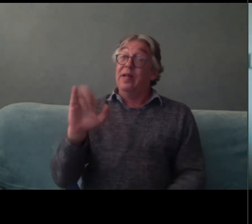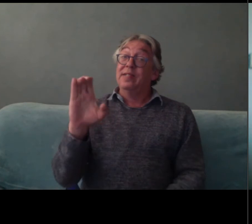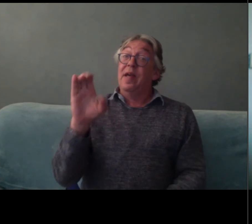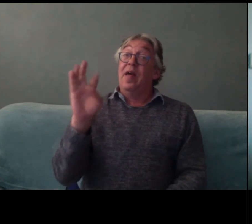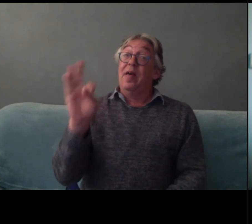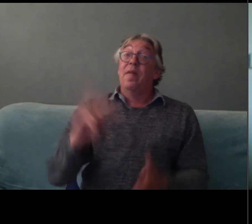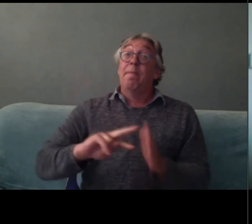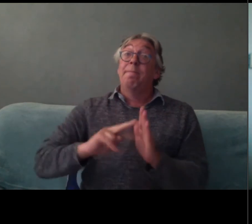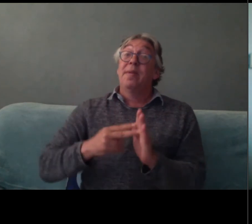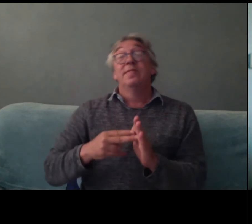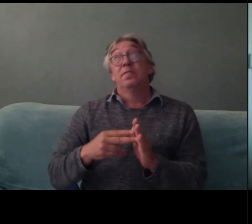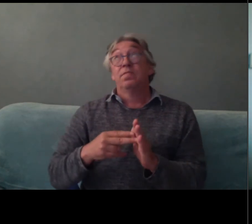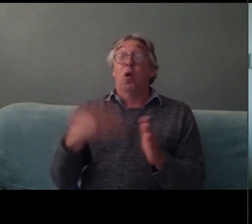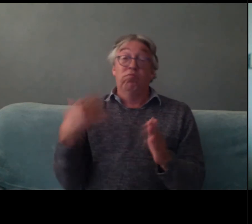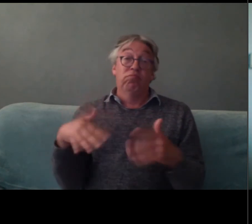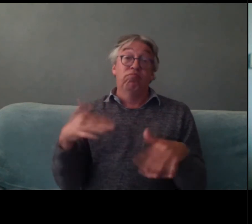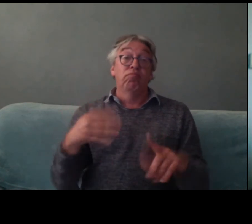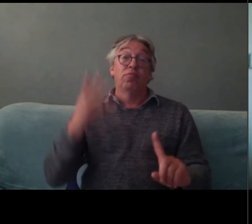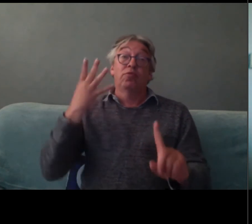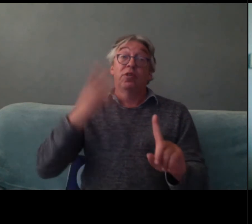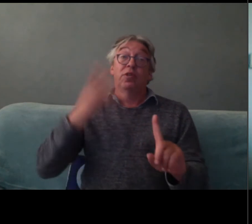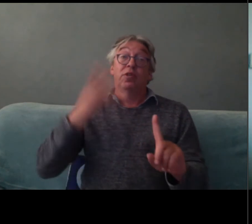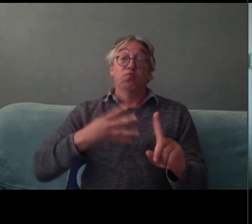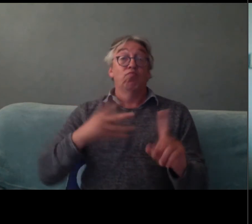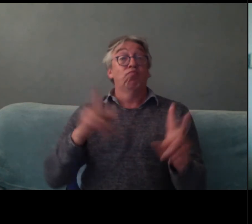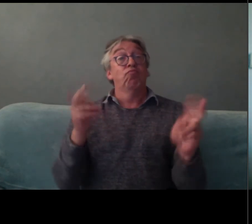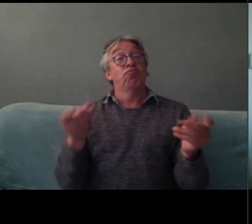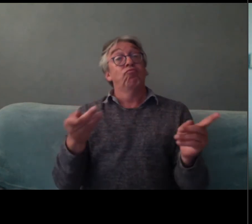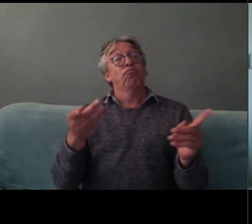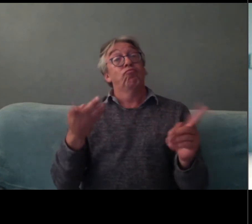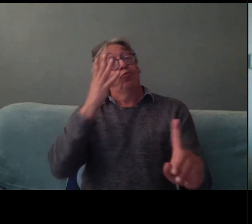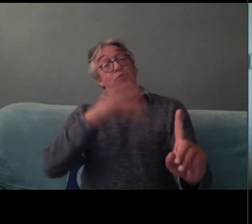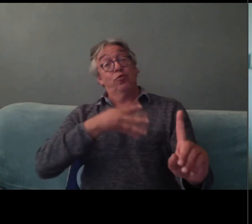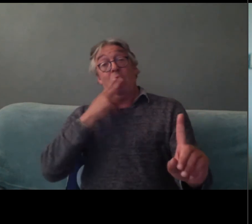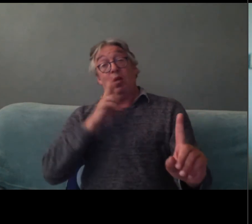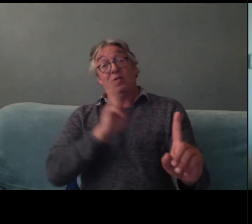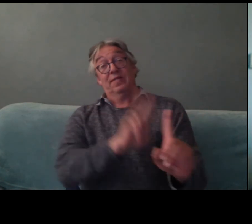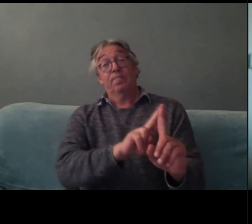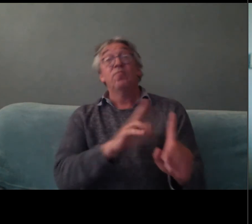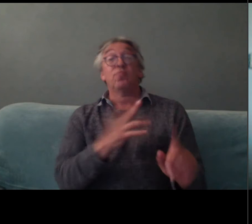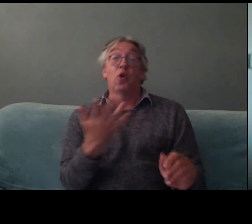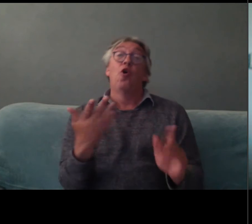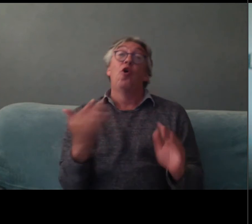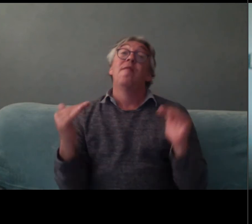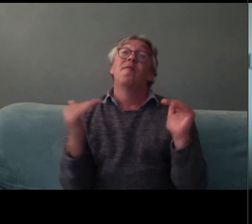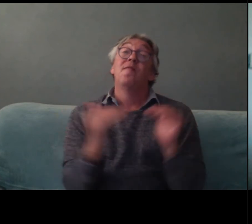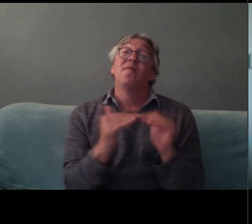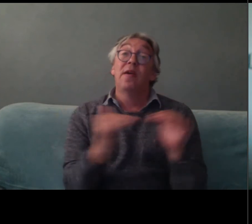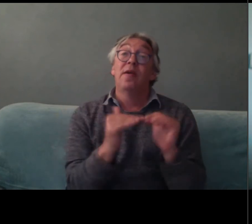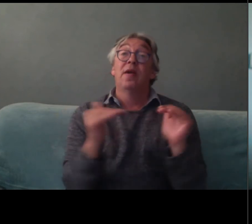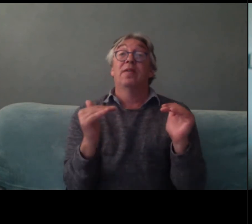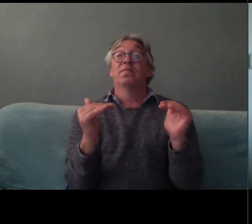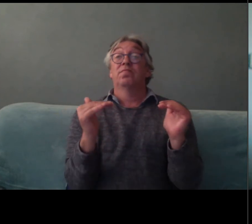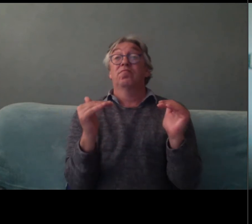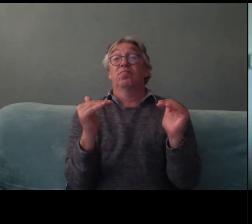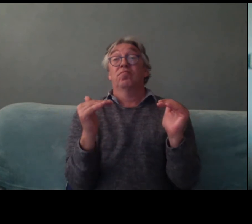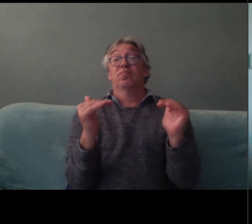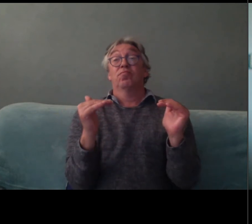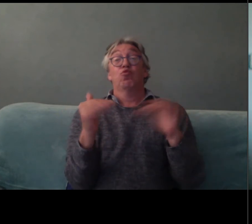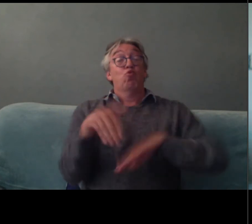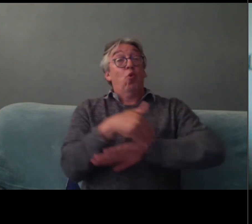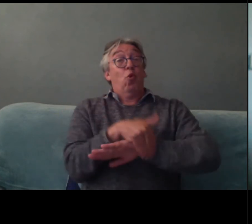objectivity, fairness, and equality in the assessment results and consequent decisions on persons' rights for